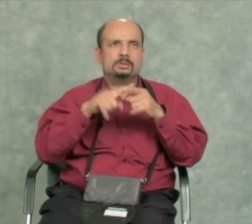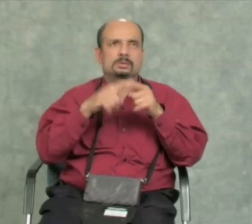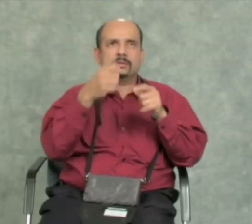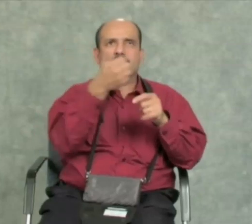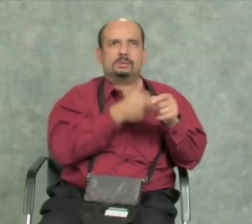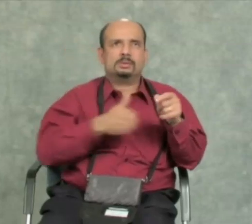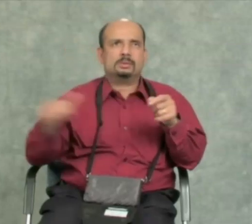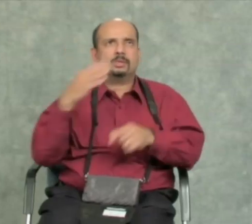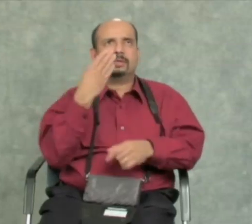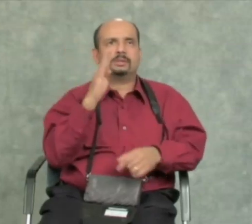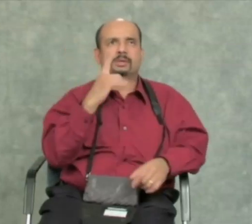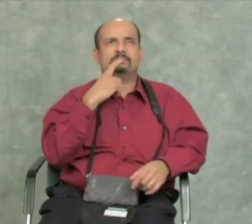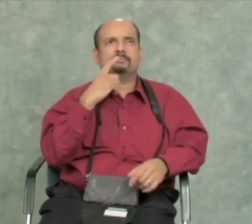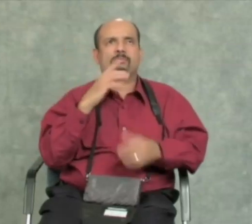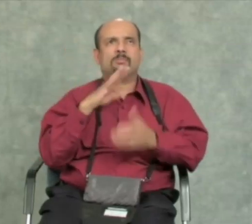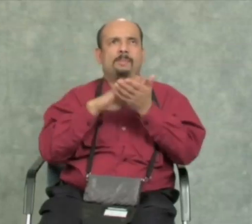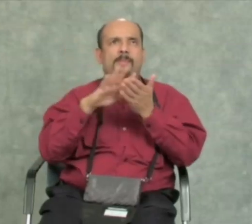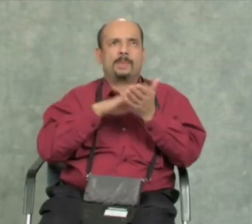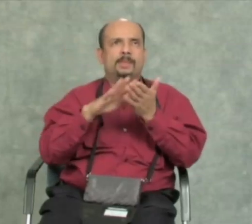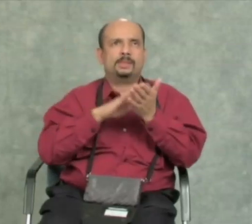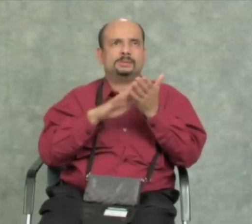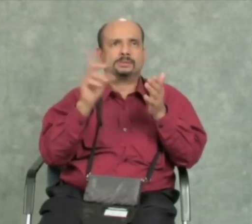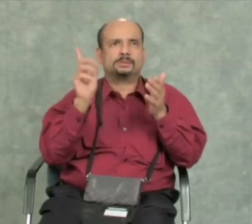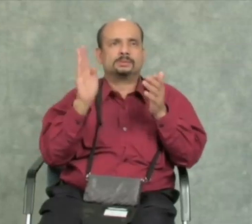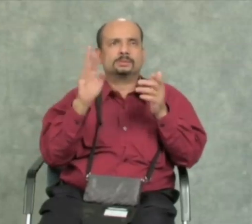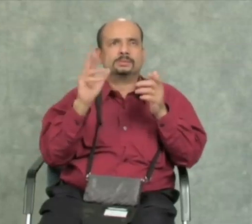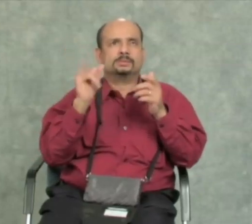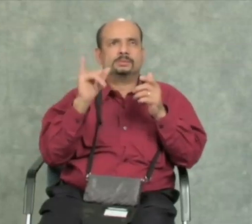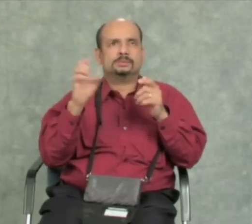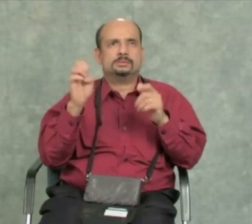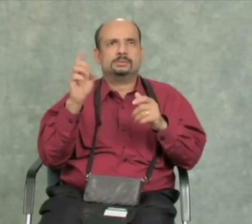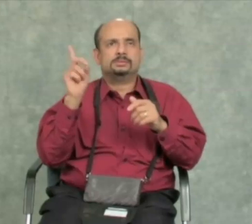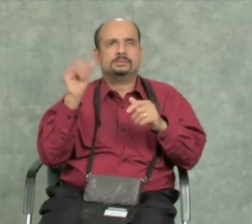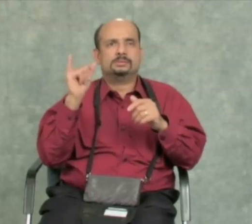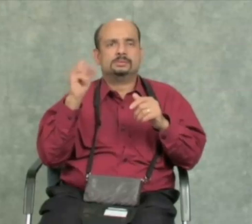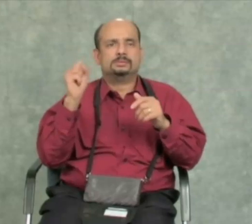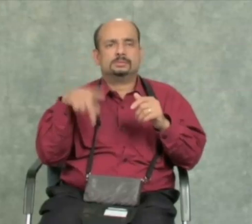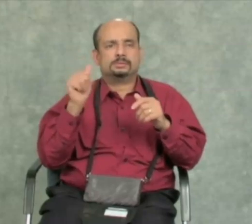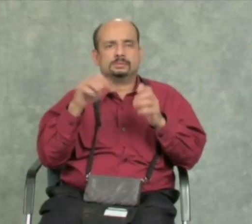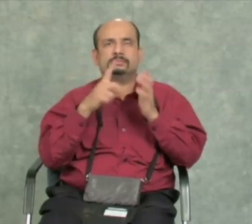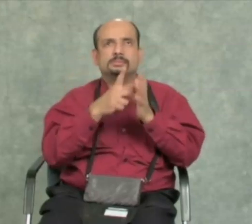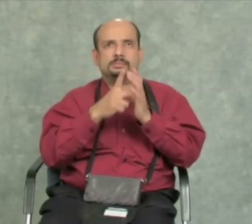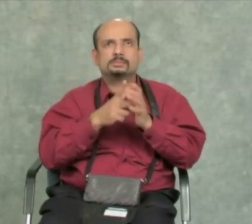What's cool with iPhones is that blind and deaf-blind people can use Bluetooth to connect